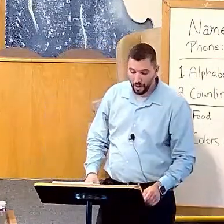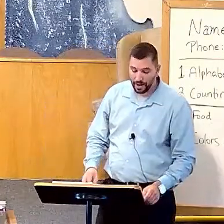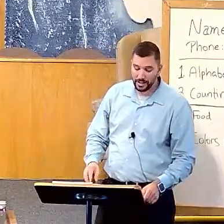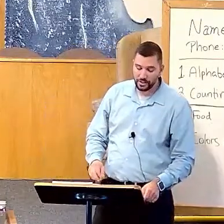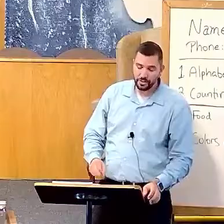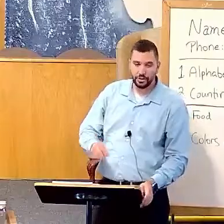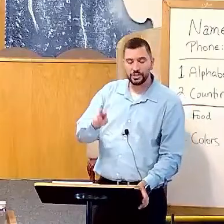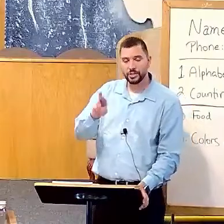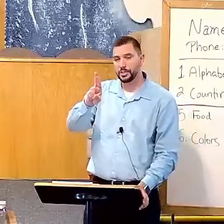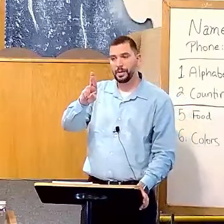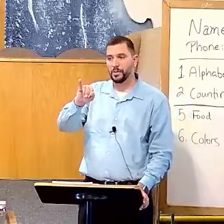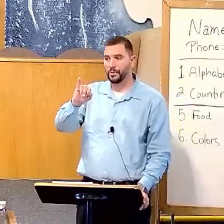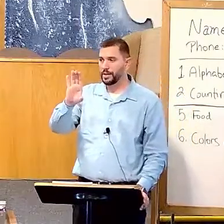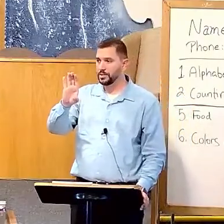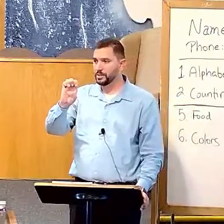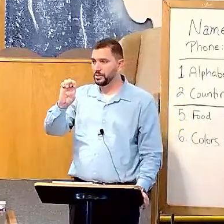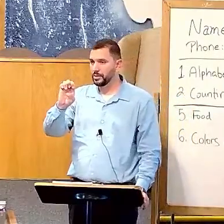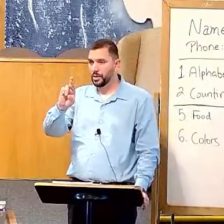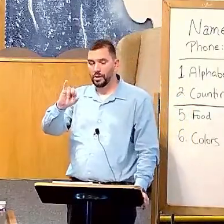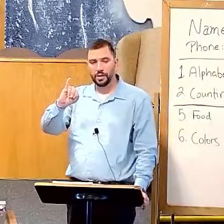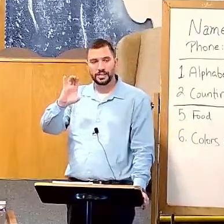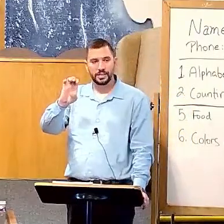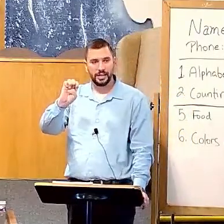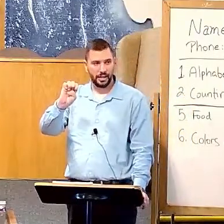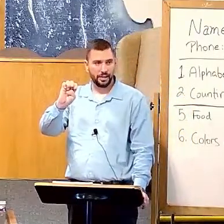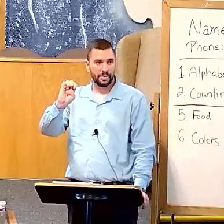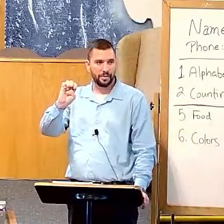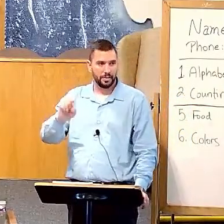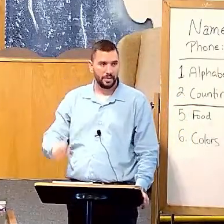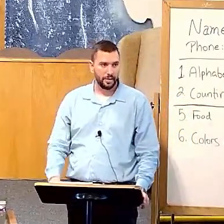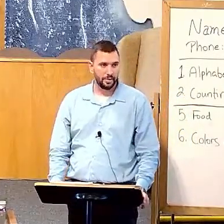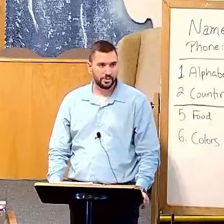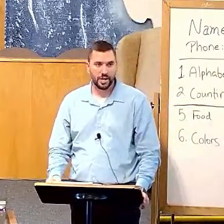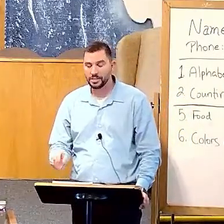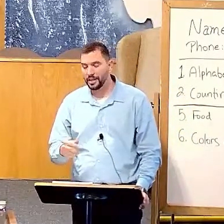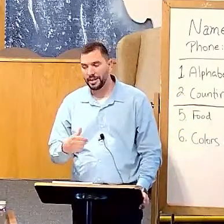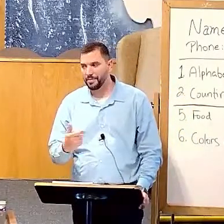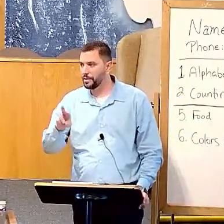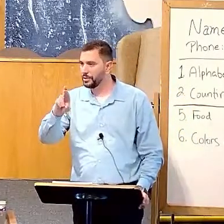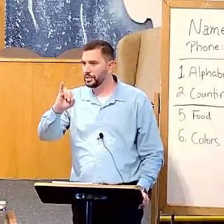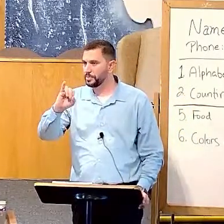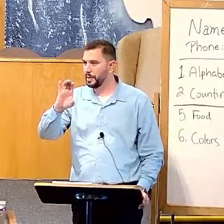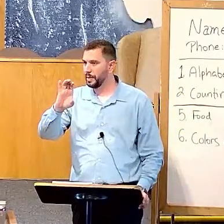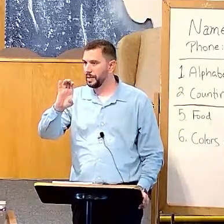Rice, you're just going to spell rice, R-I-C-E. There's not a sign for it, you just spell it.